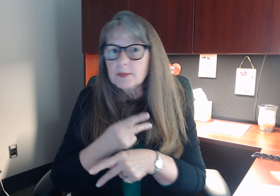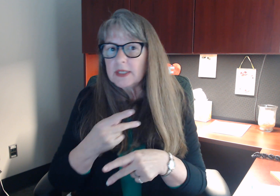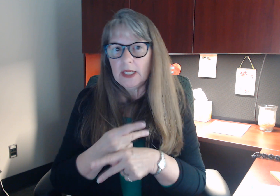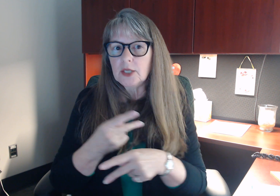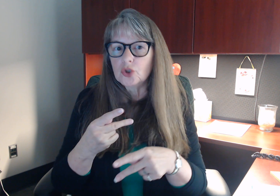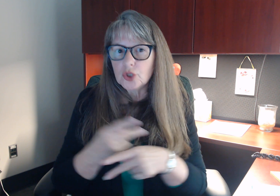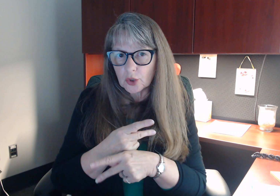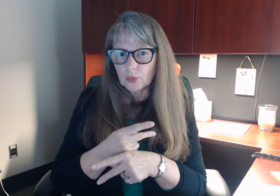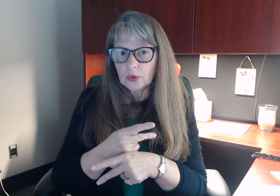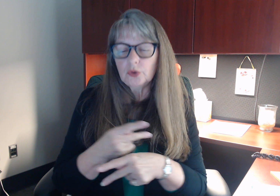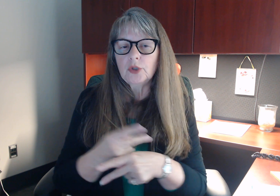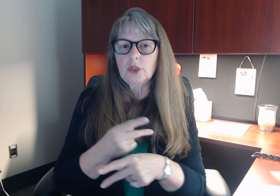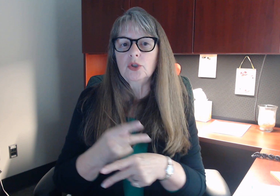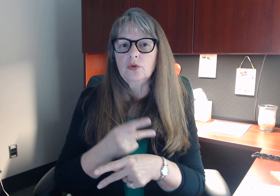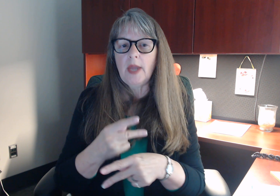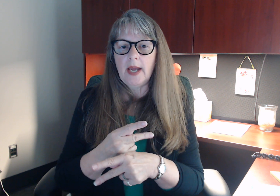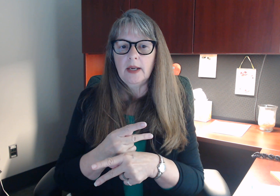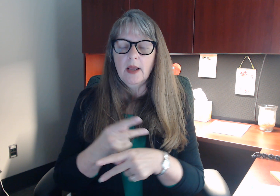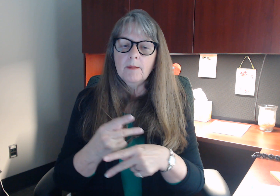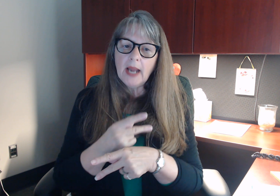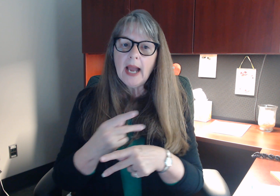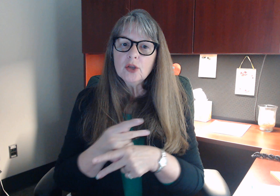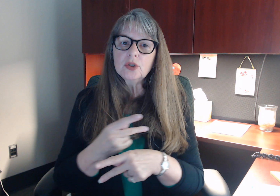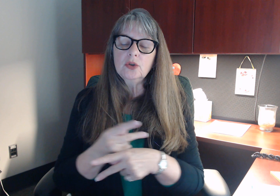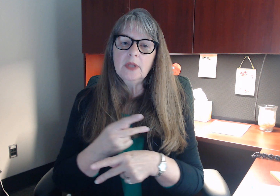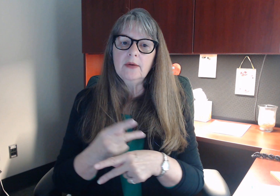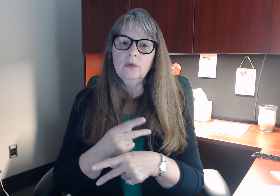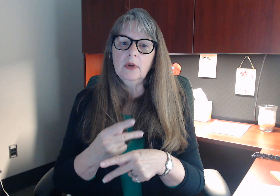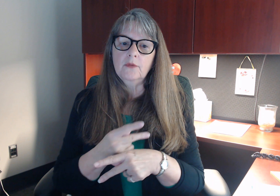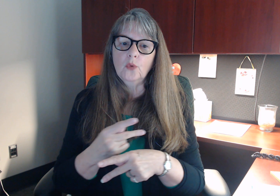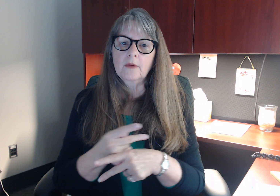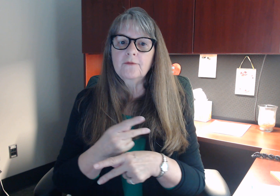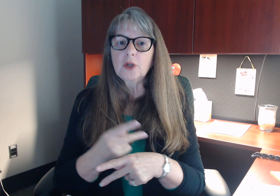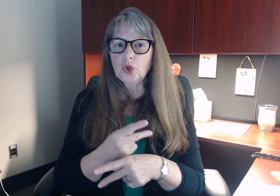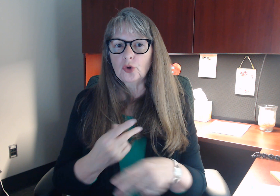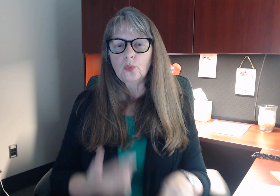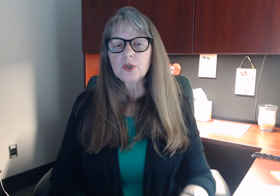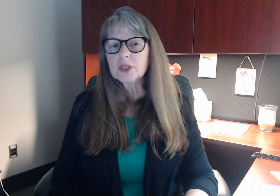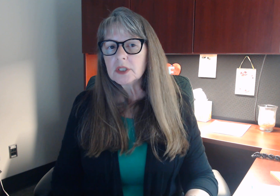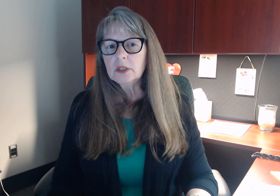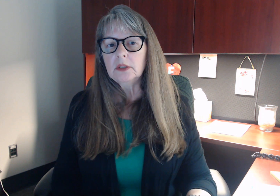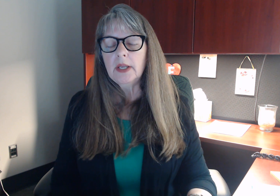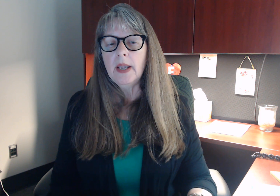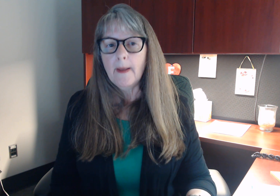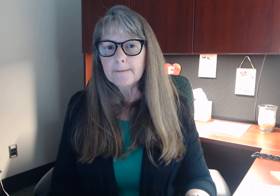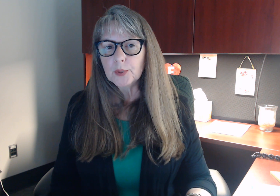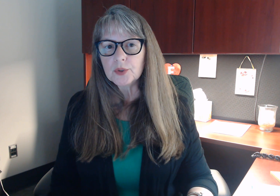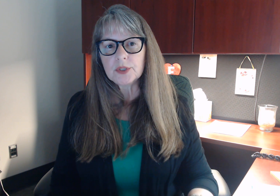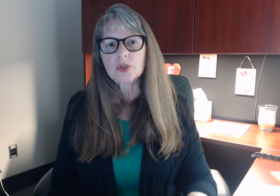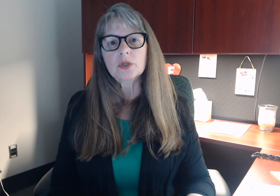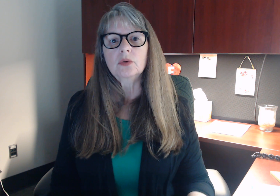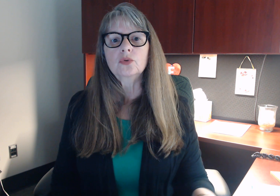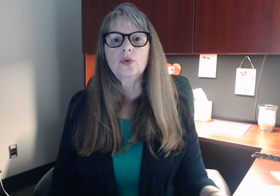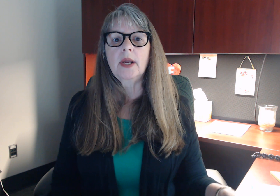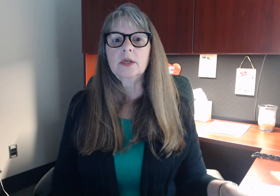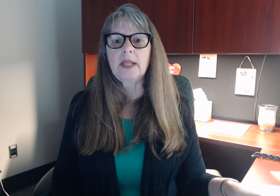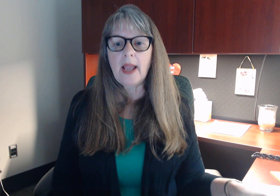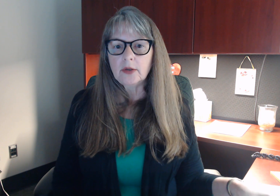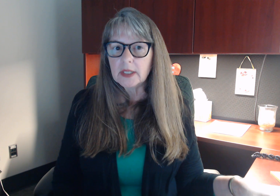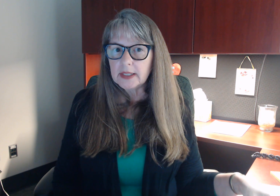arithmetic in general, you could do that. But I usually do that for figure, which is still numbers. It's still trying to calculate